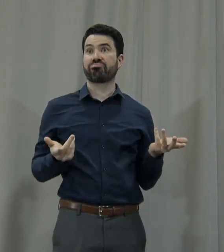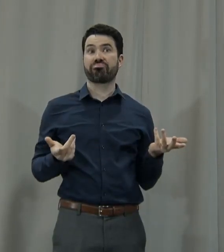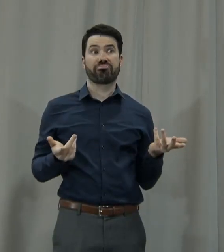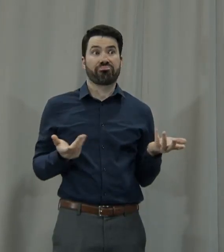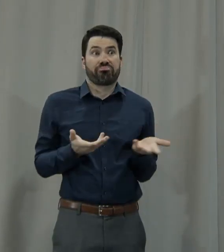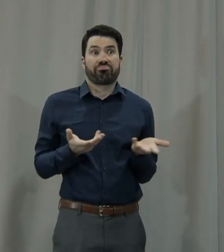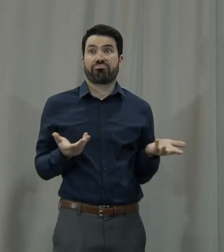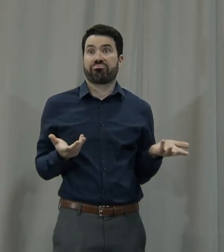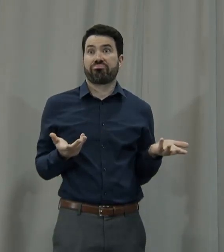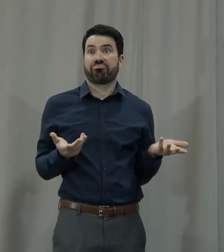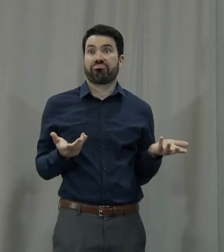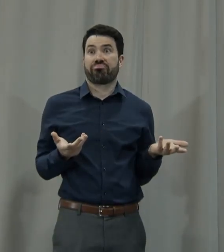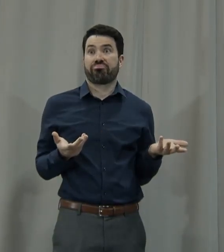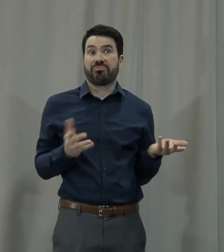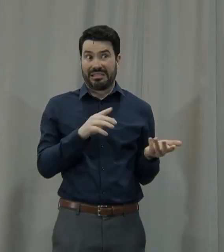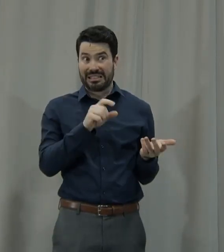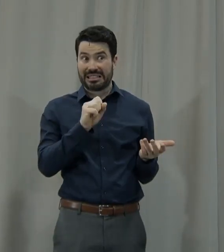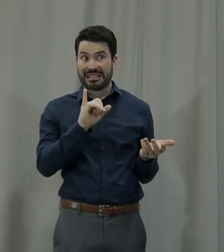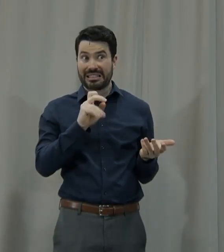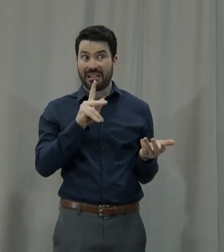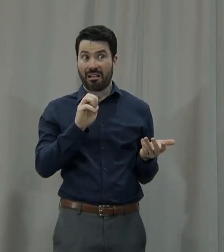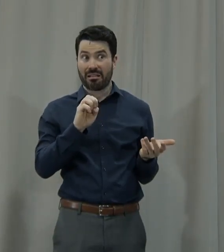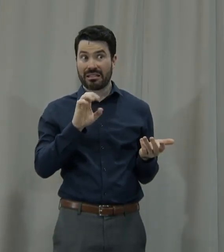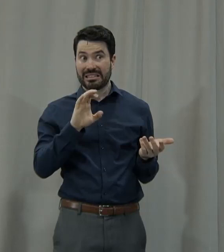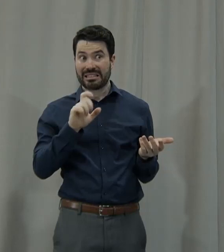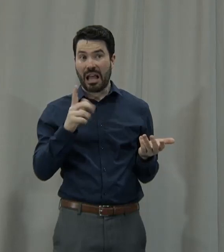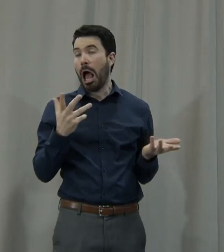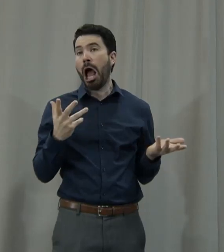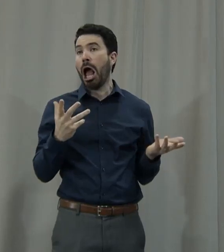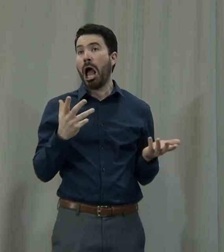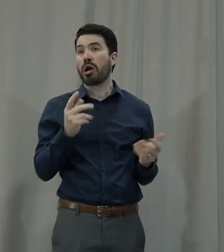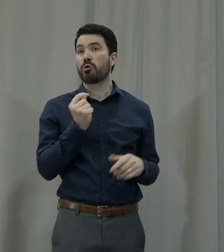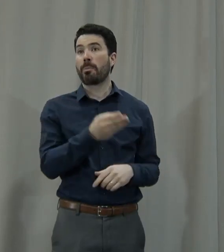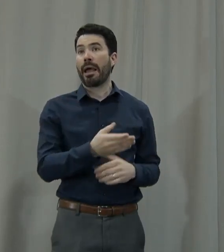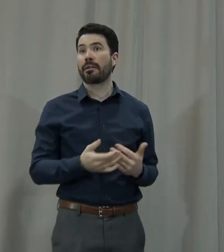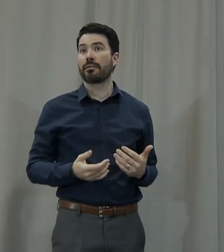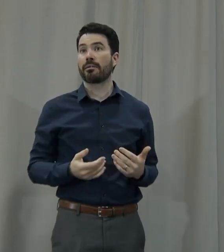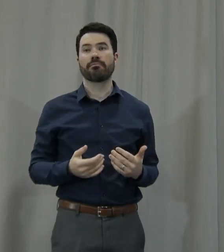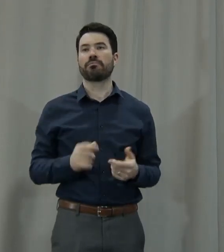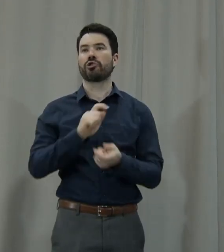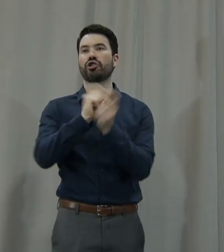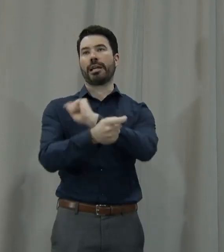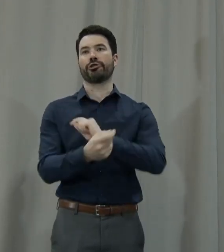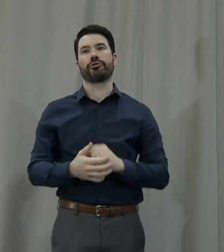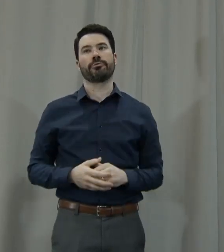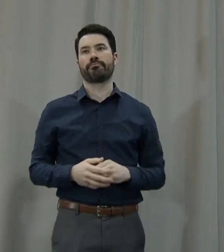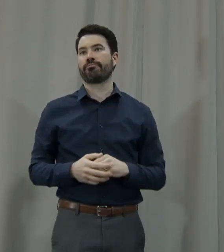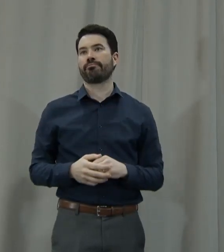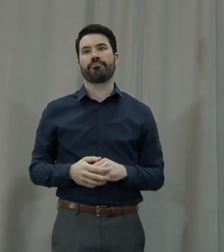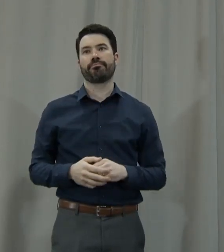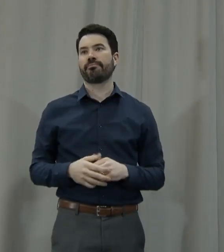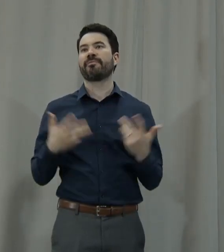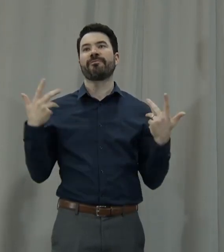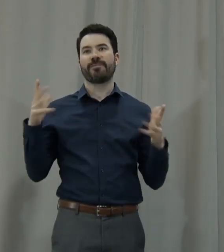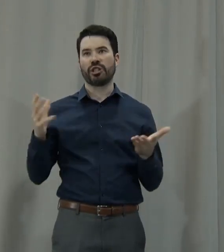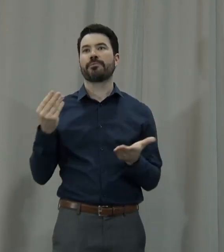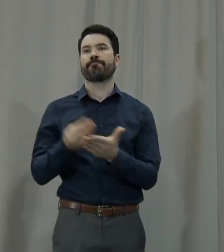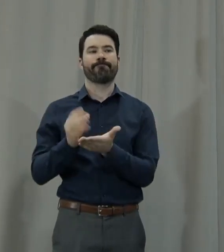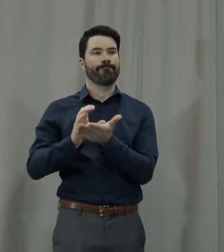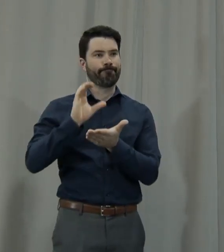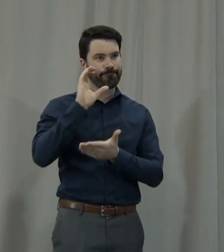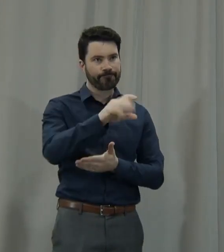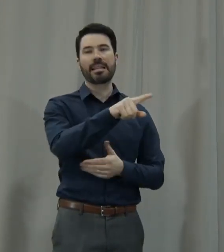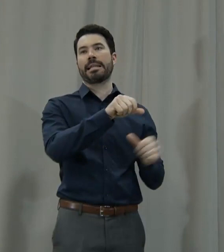based on their condition. We've changed that, and we funded it such that those folks can now receive